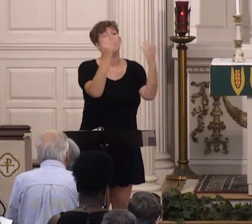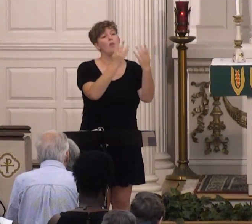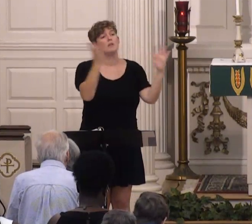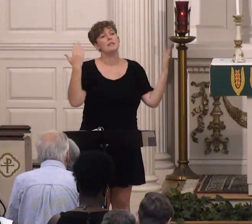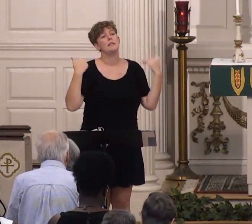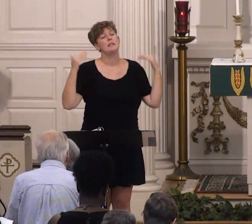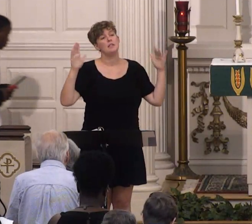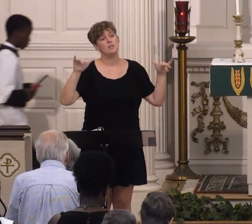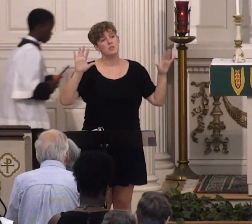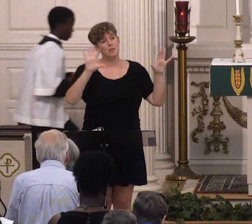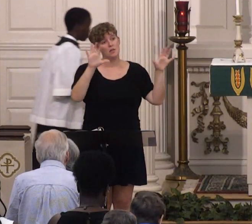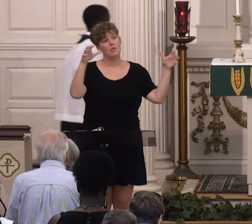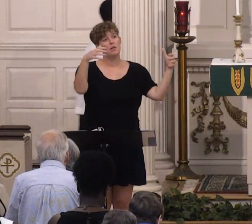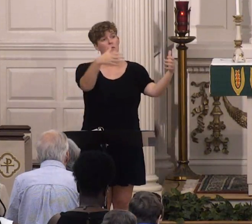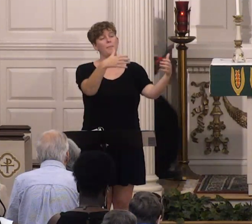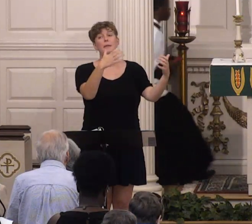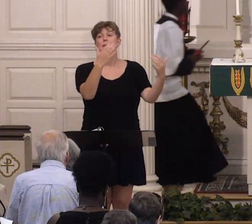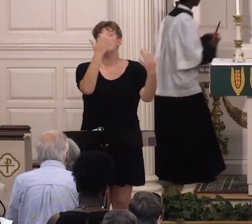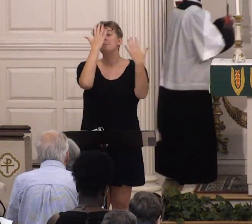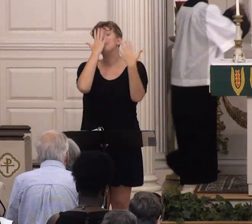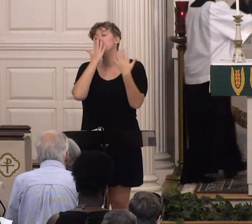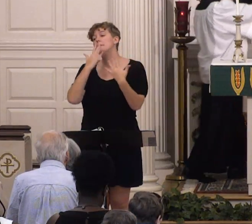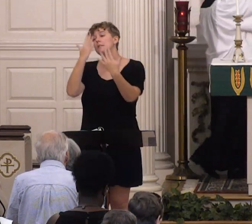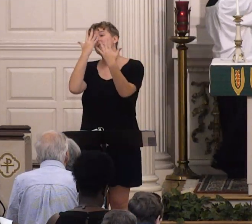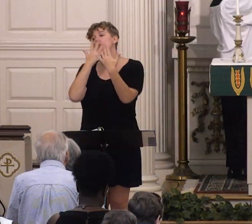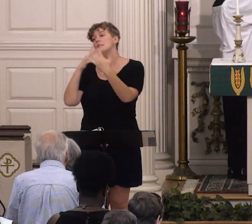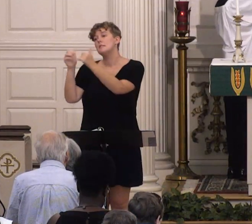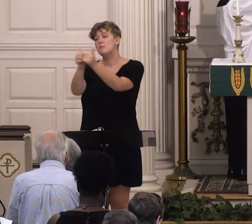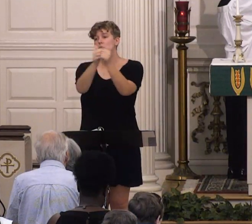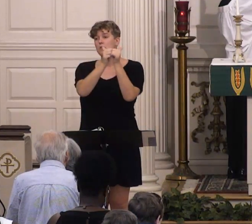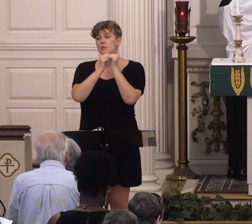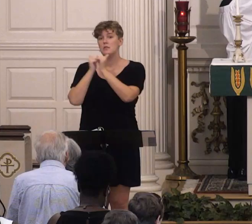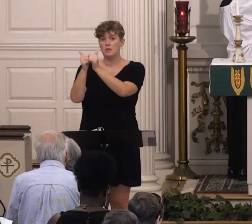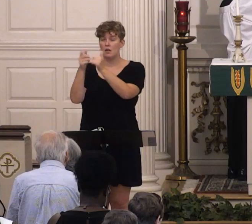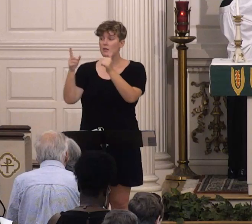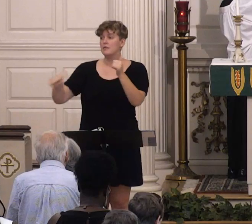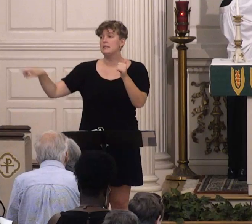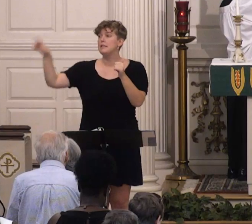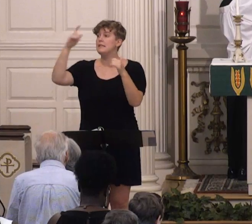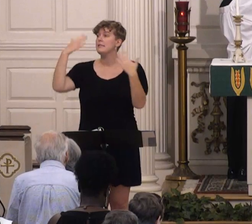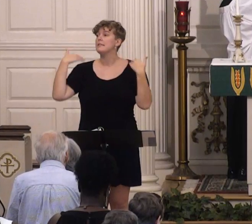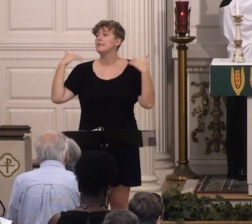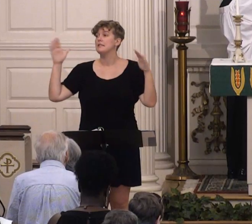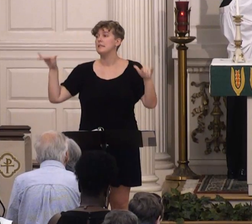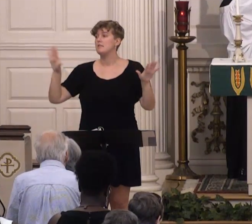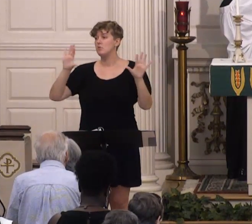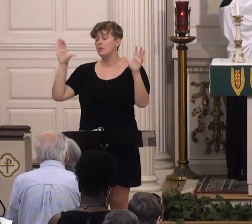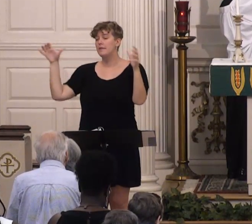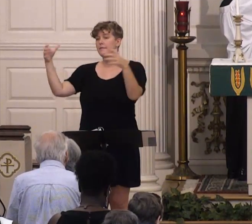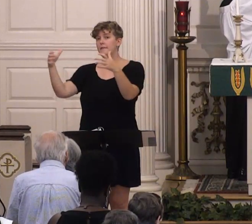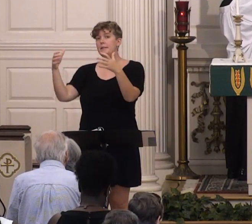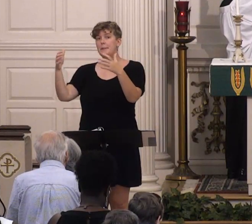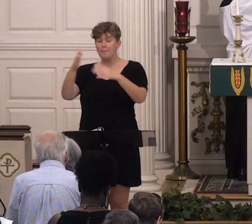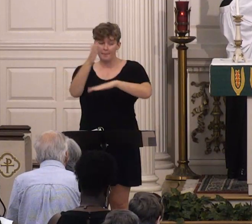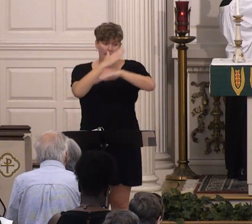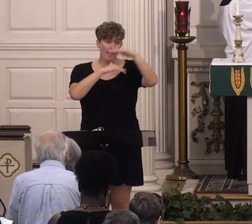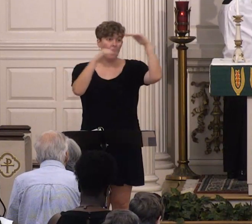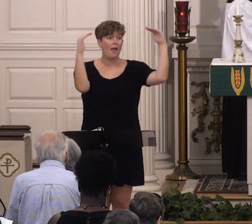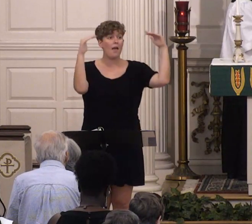triumph, O ye cherubim, sing with us, ye